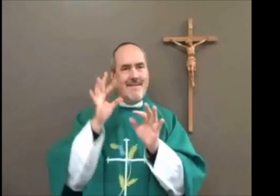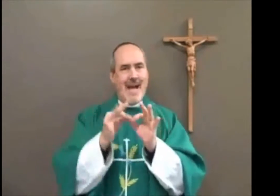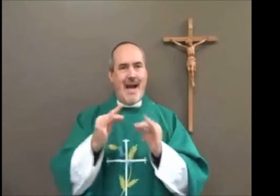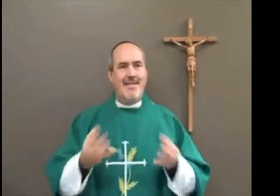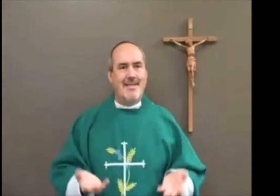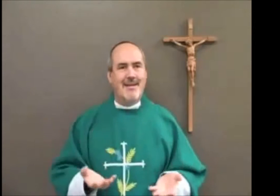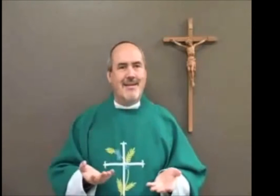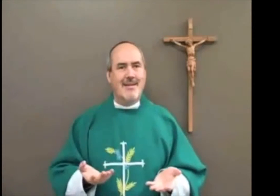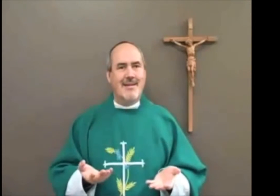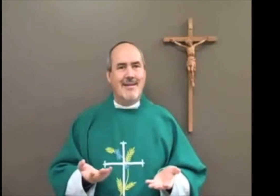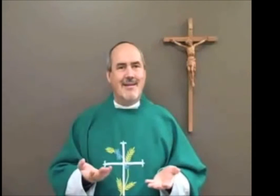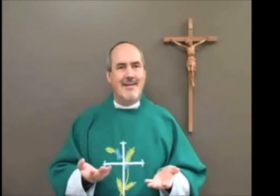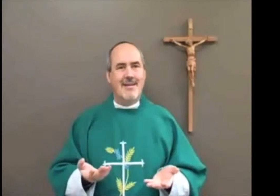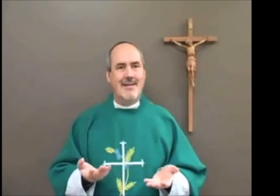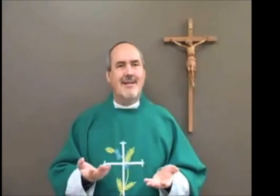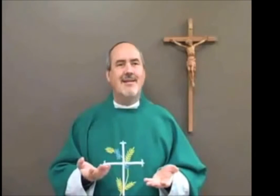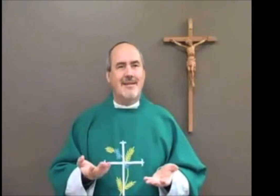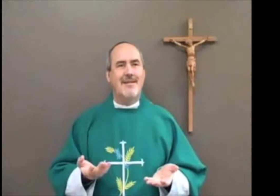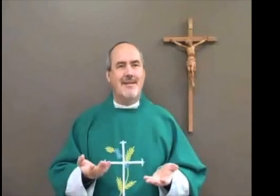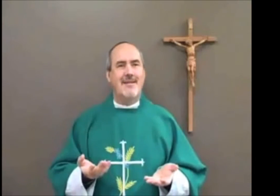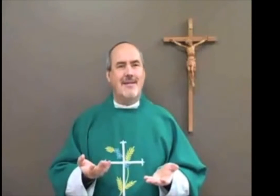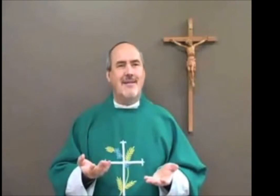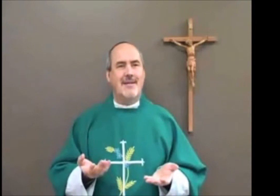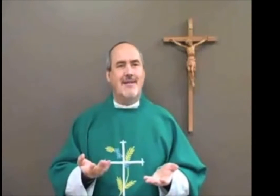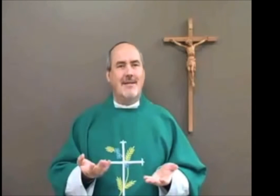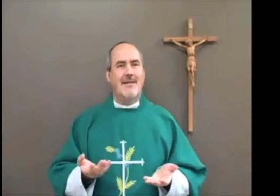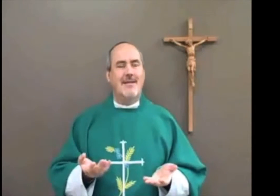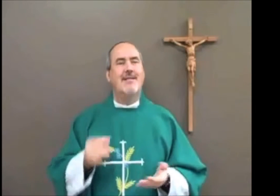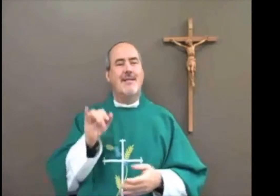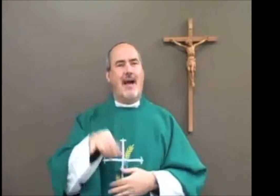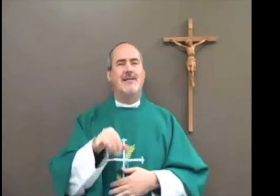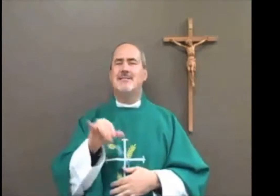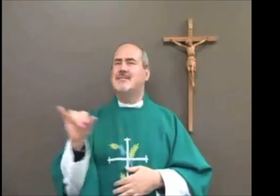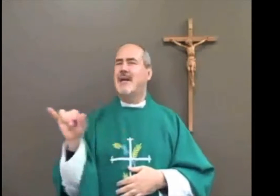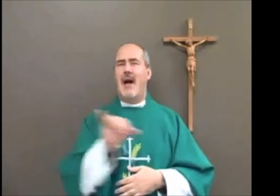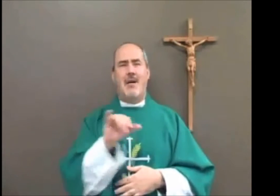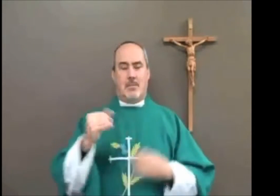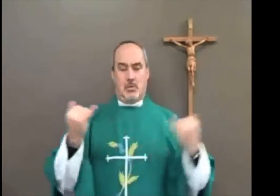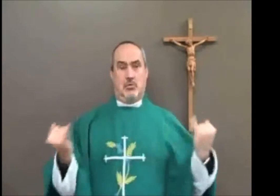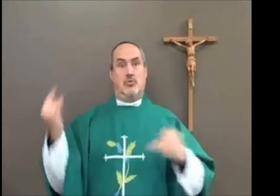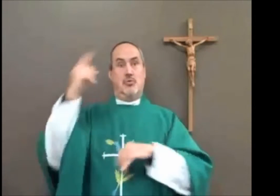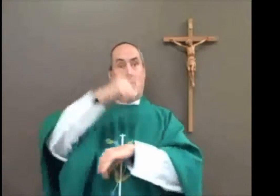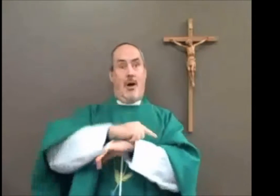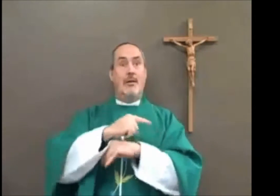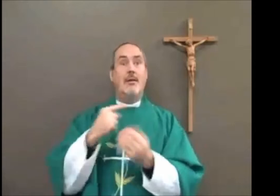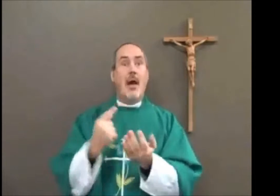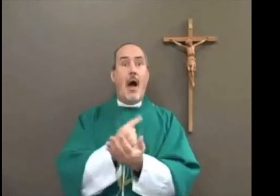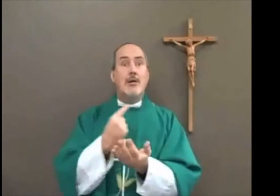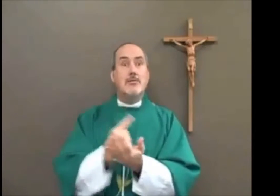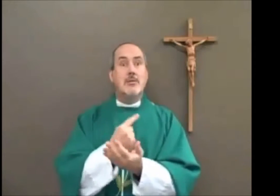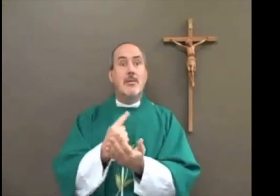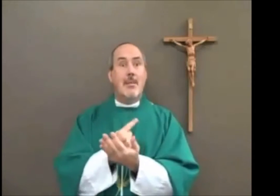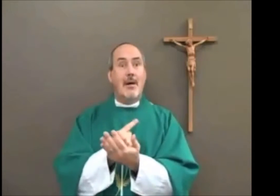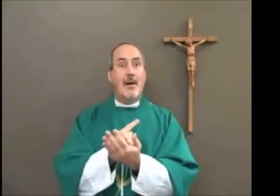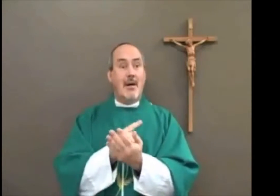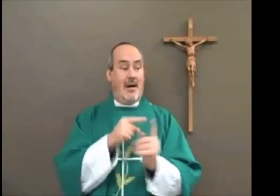and communicating with hearing people. They also don't have an opportunity to learn about their Catholic faith.